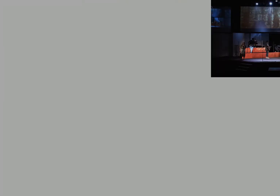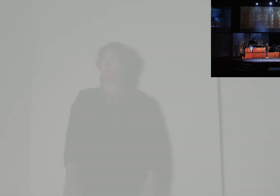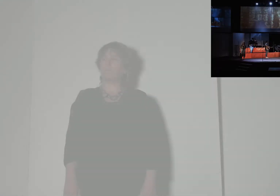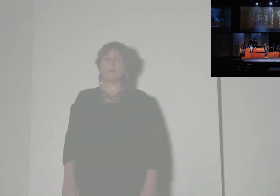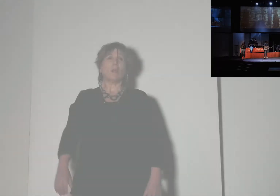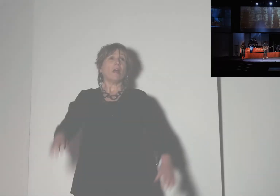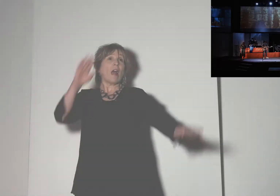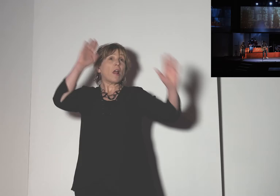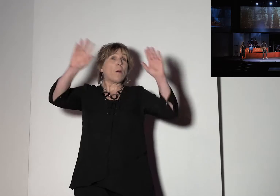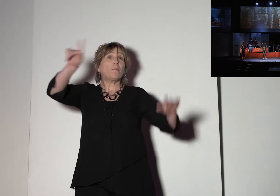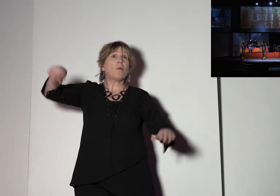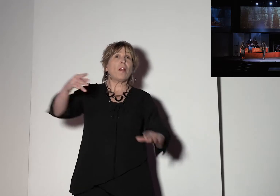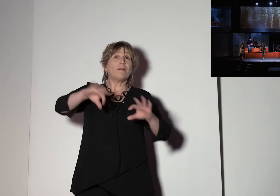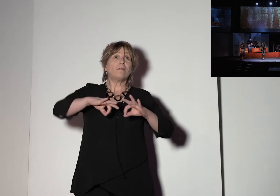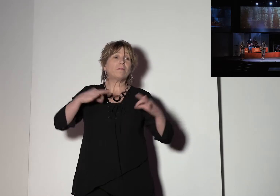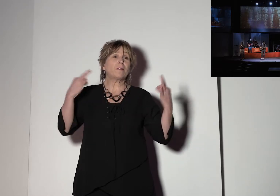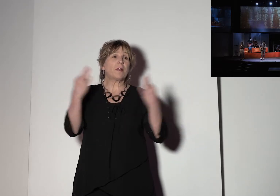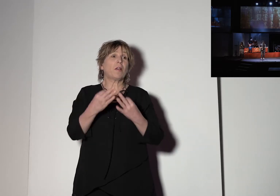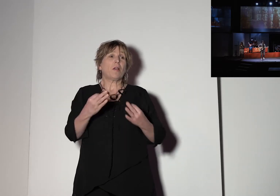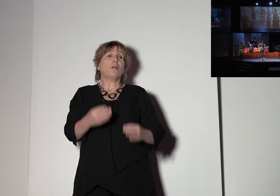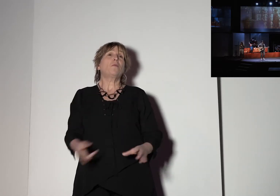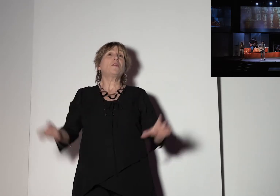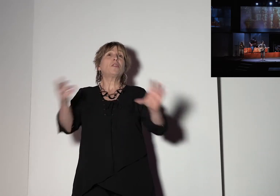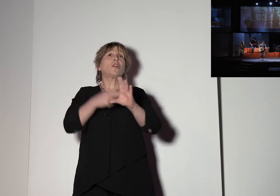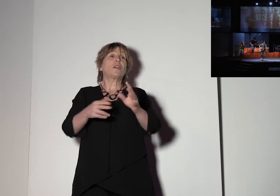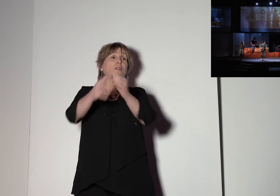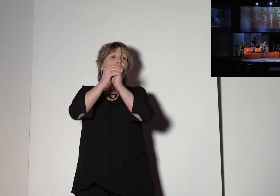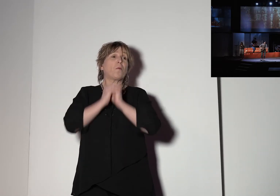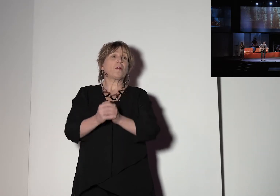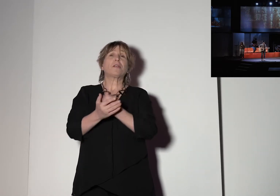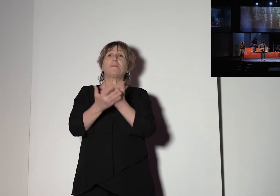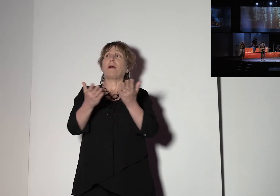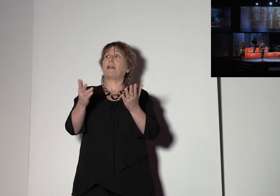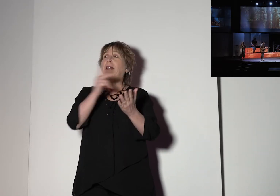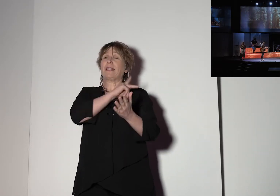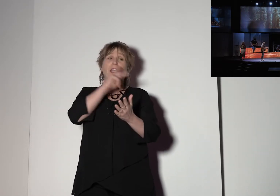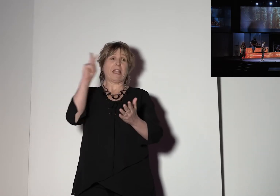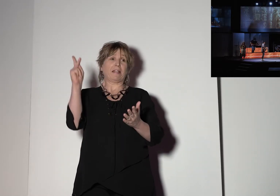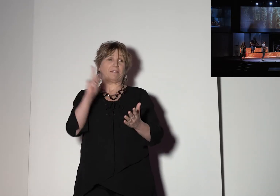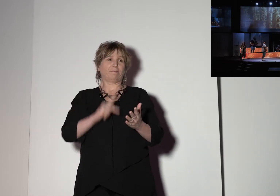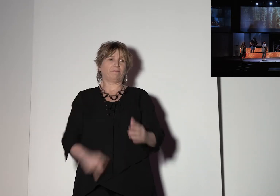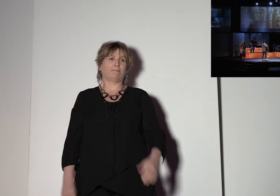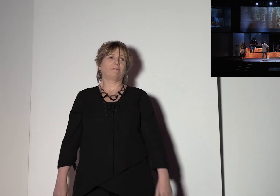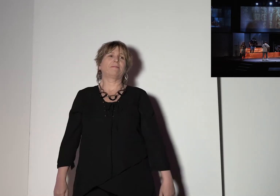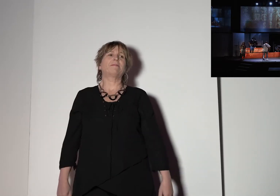Hello, church family. Would you join us as we worship our King?